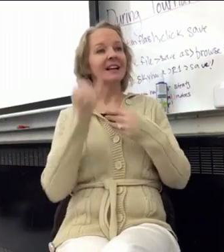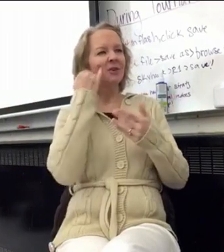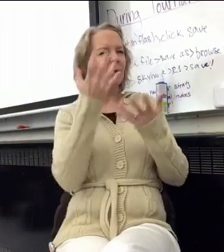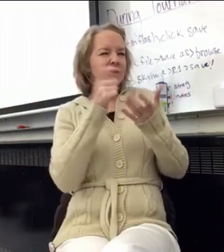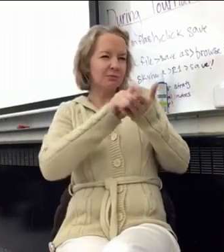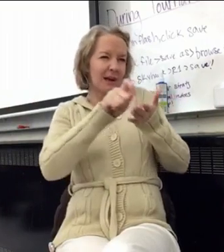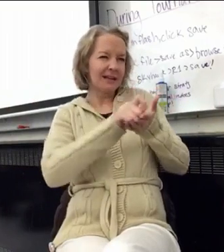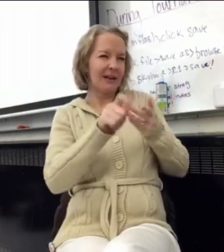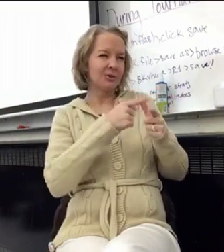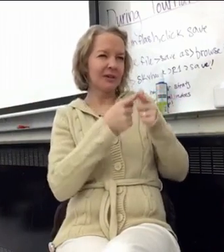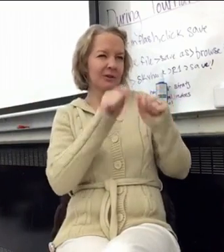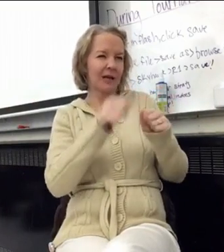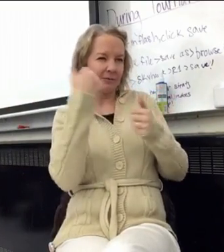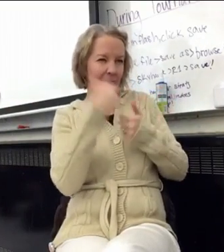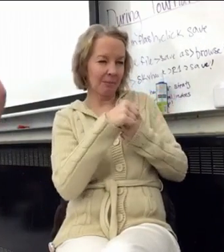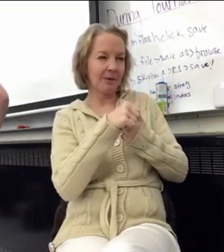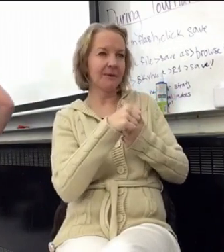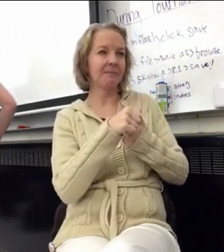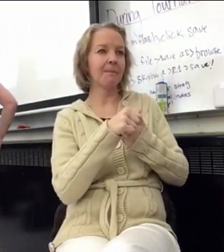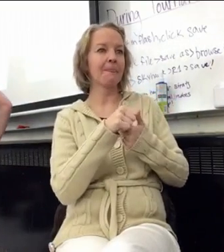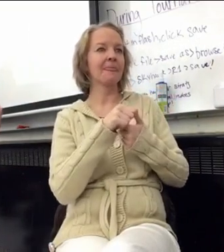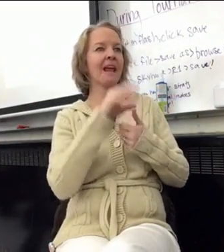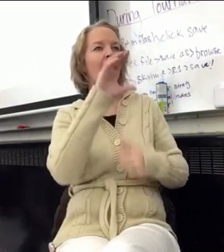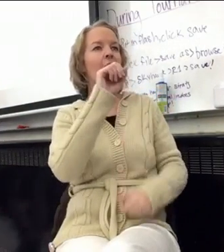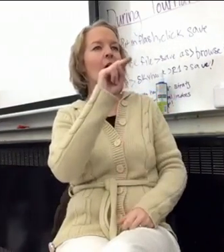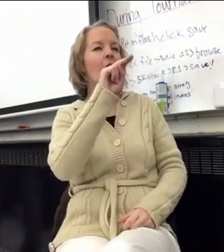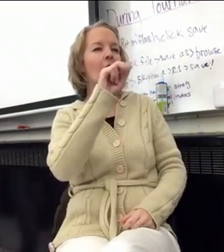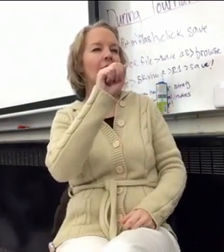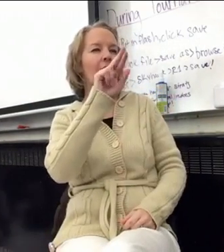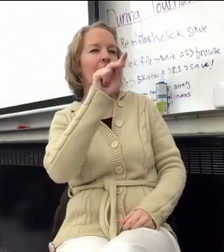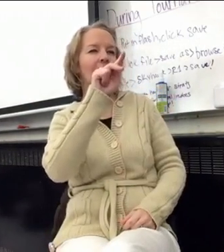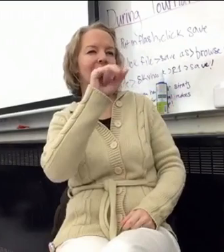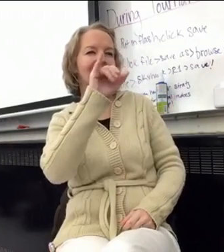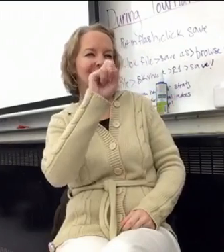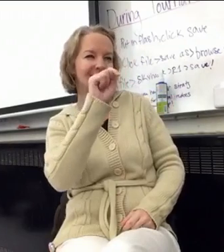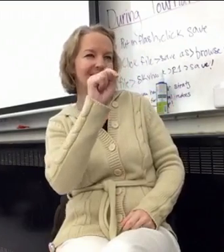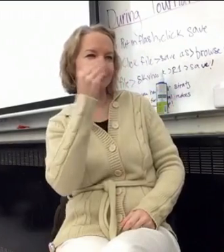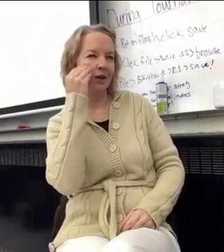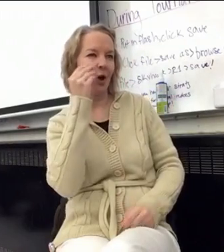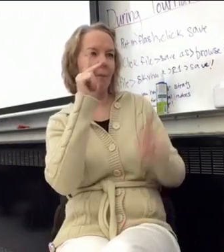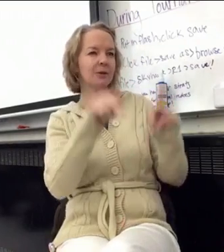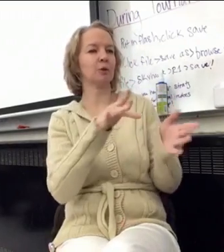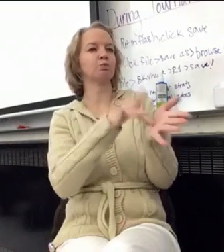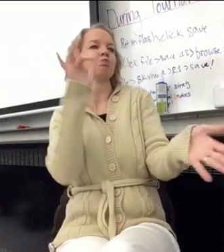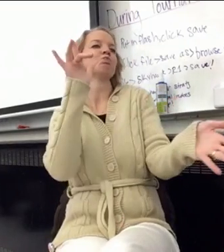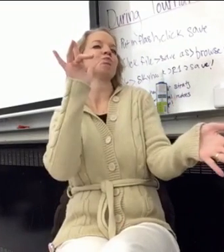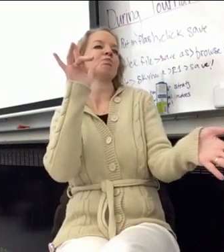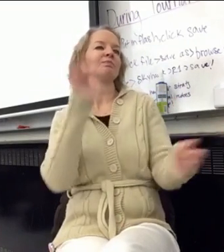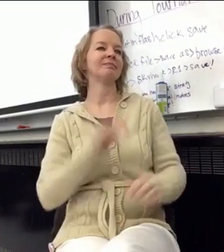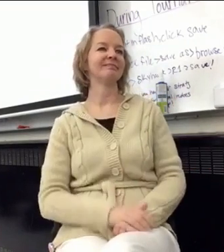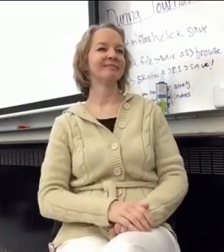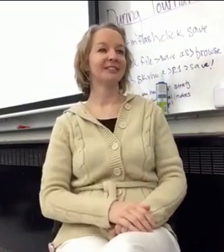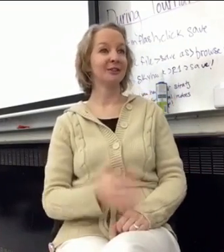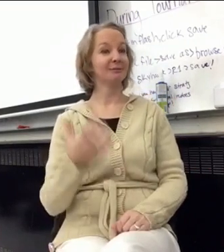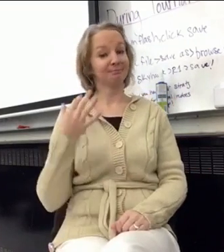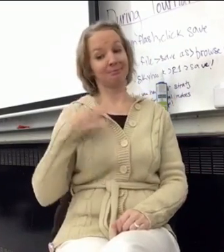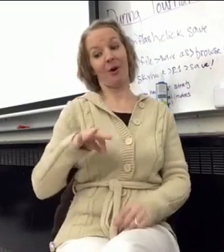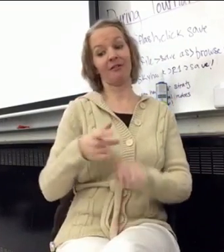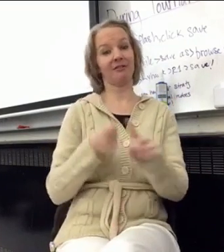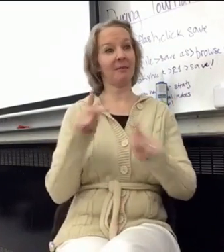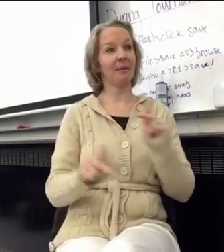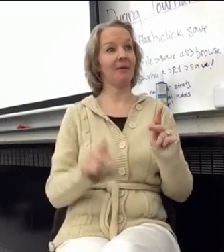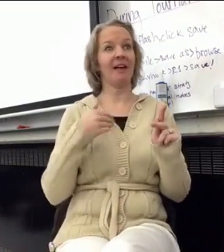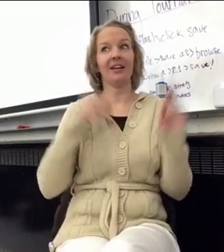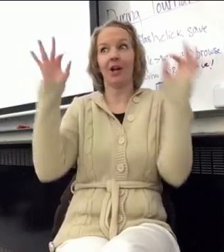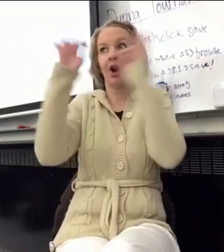kind of a way to remember it. This is your con artist. He's the guy that's going to come in, and he is going to profit off of people having